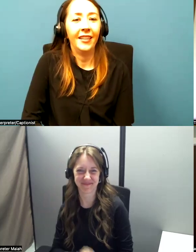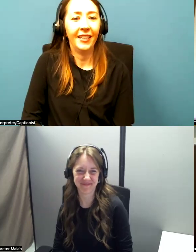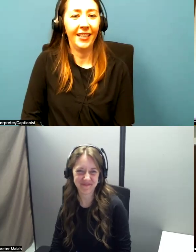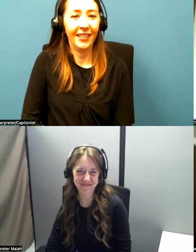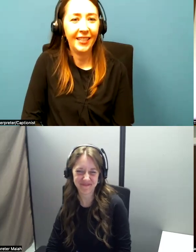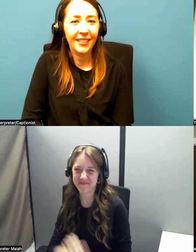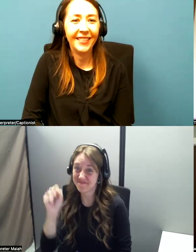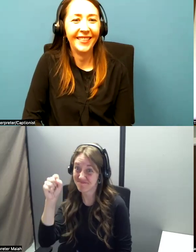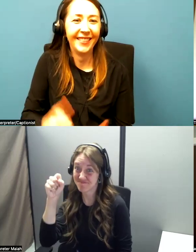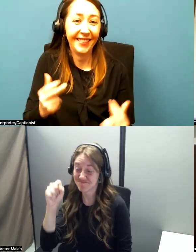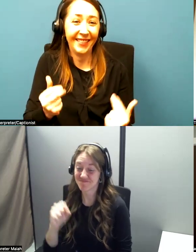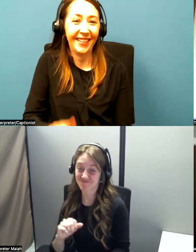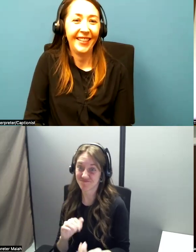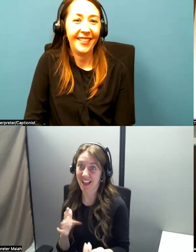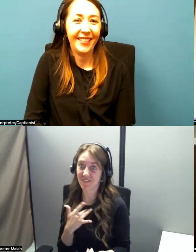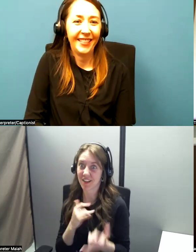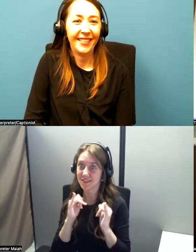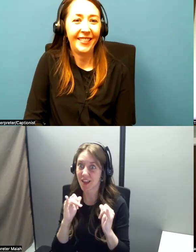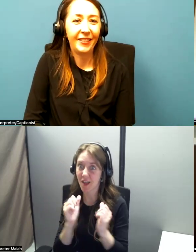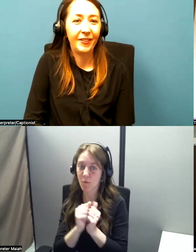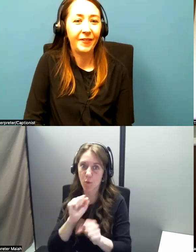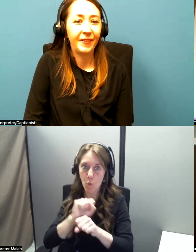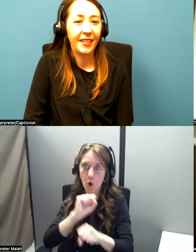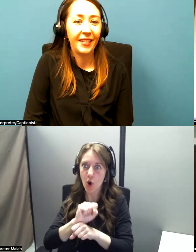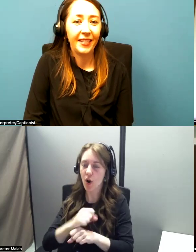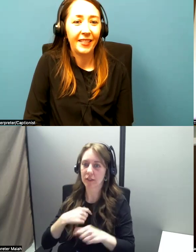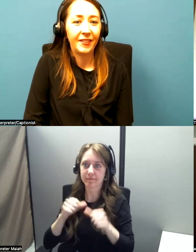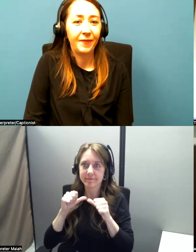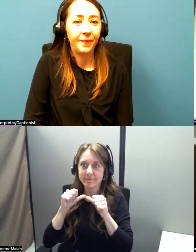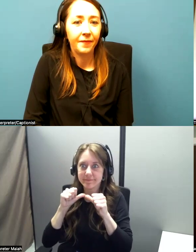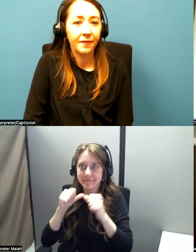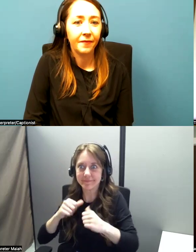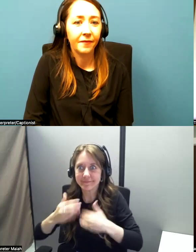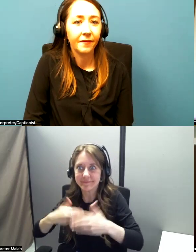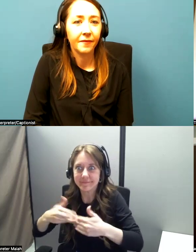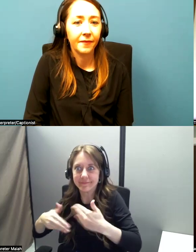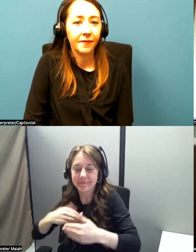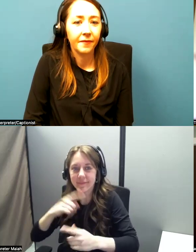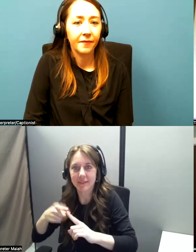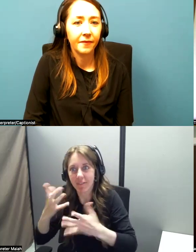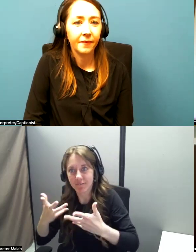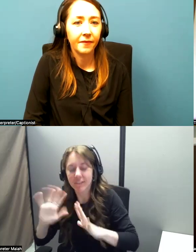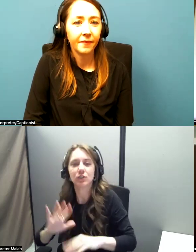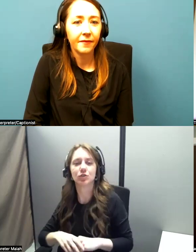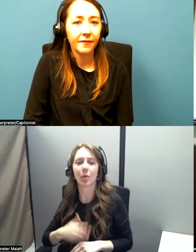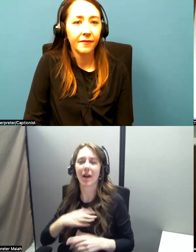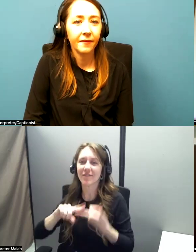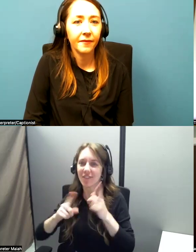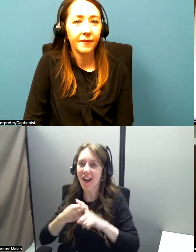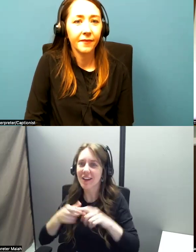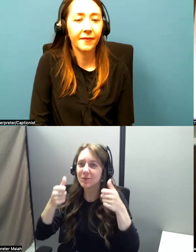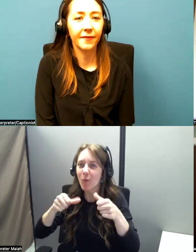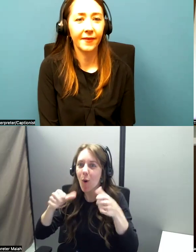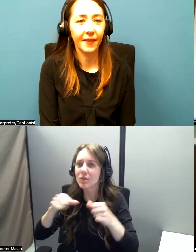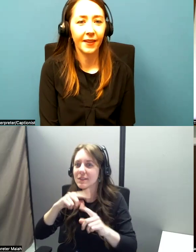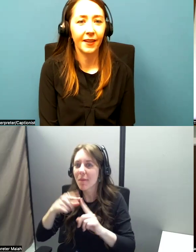Yeah, that's how I feel with work and everything. I'm like, keep going. And all of my friends that I posted about different holidays. I'm like, I don't